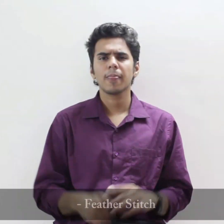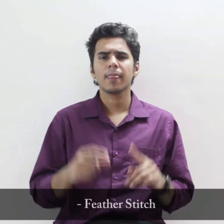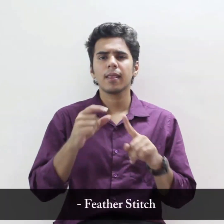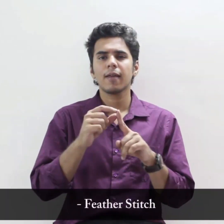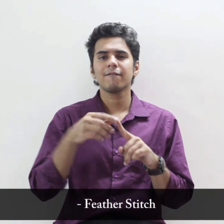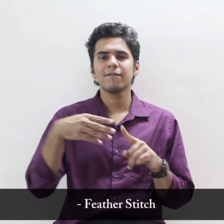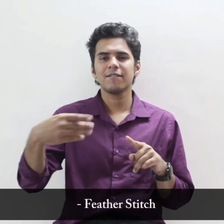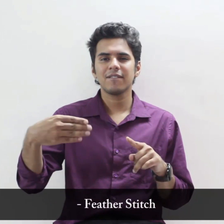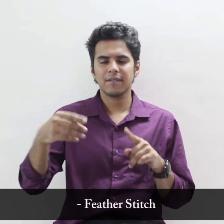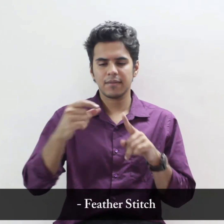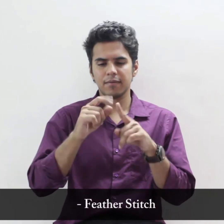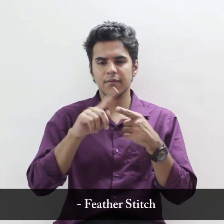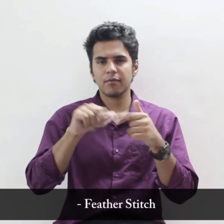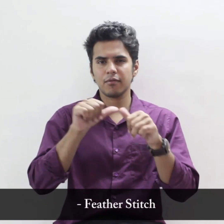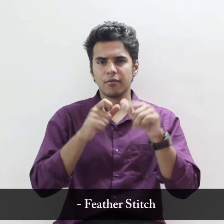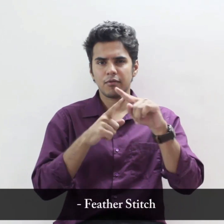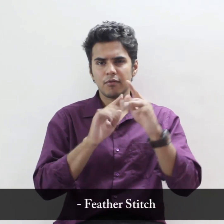Feather stitch.